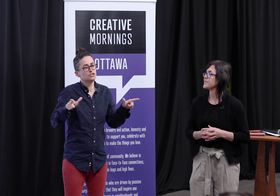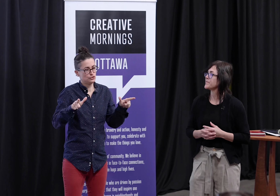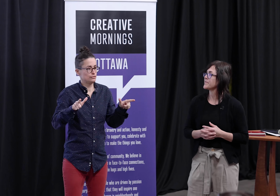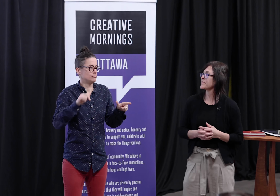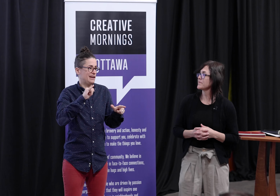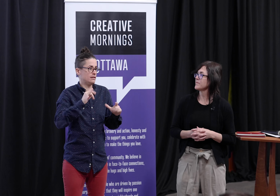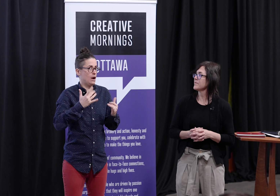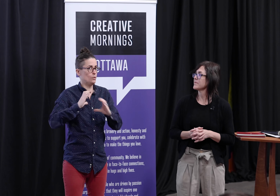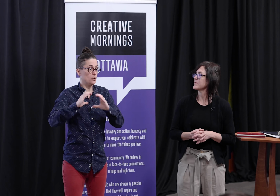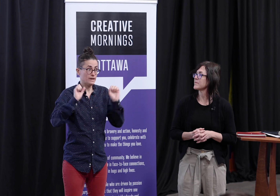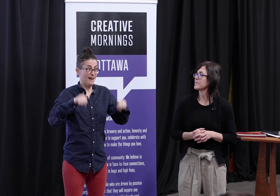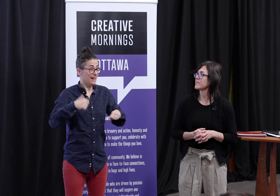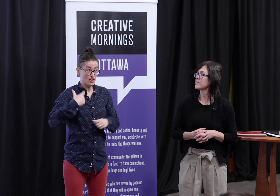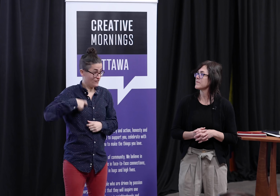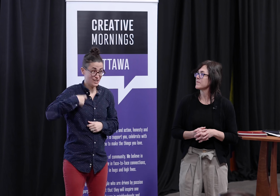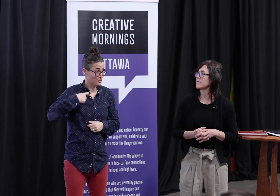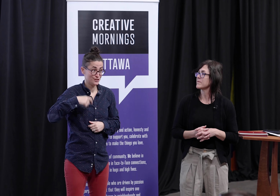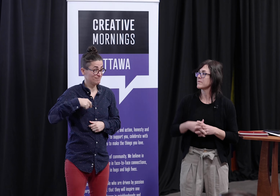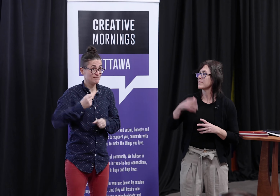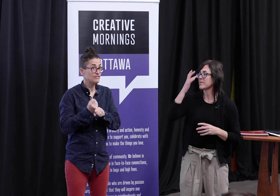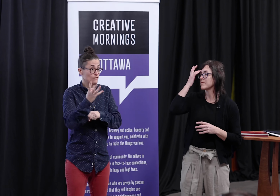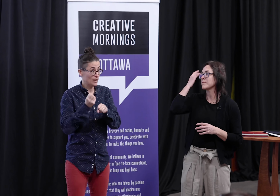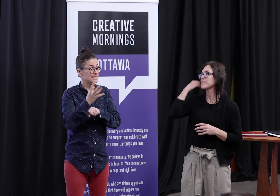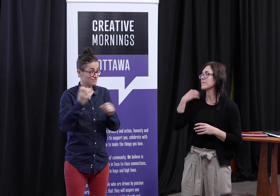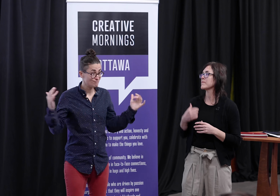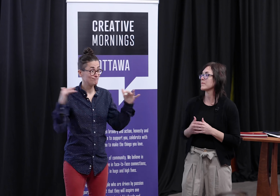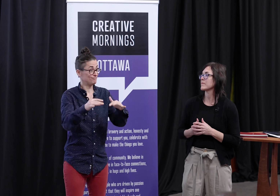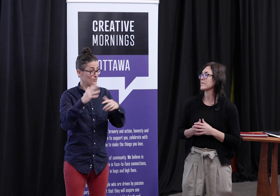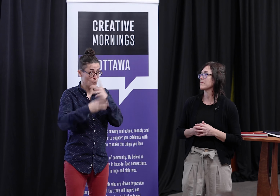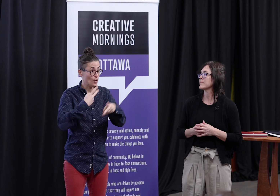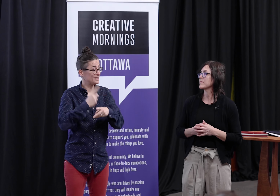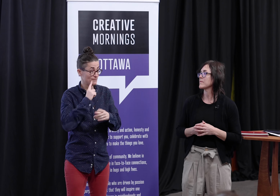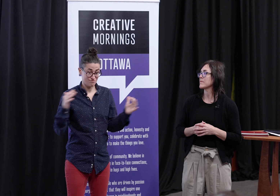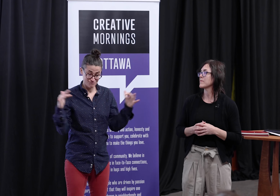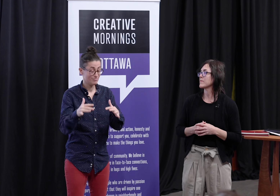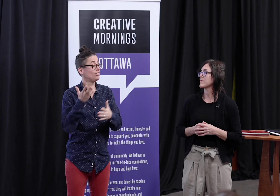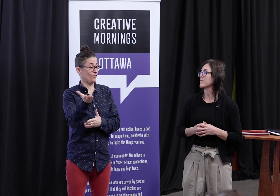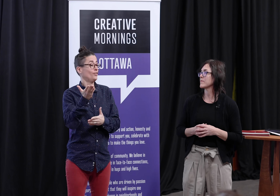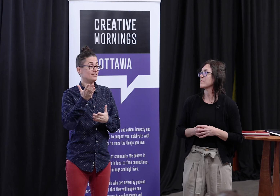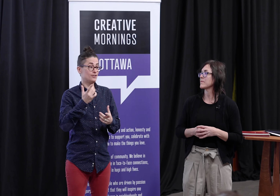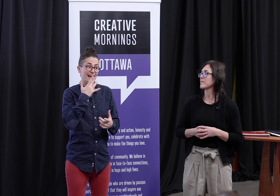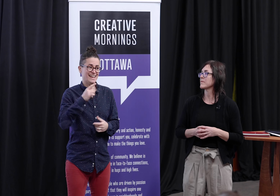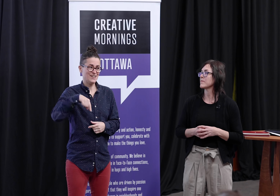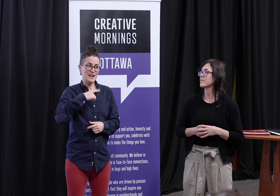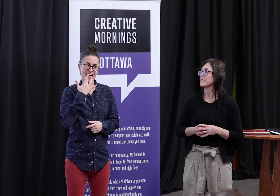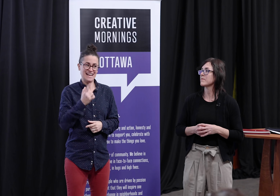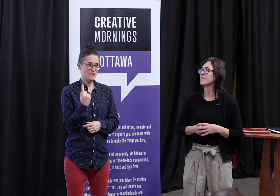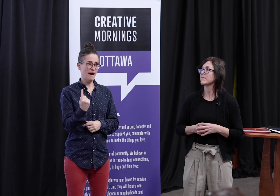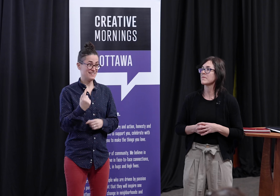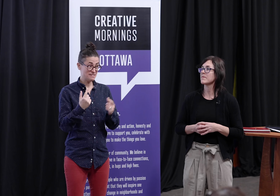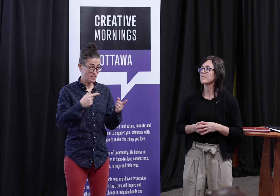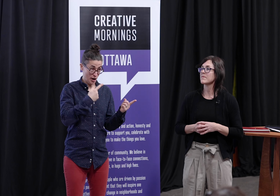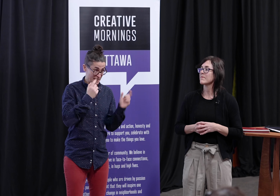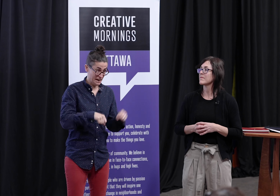amalgamation of a lot of commonalities from different sign language used for